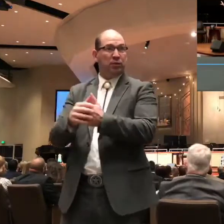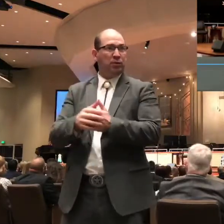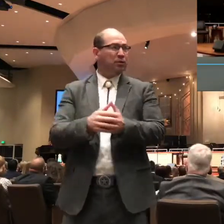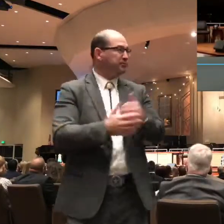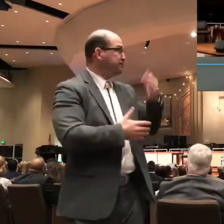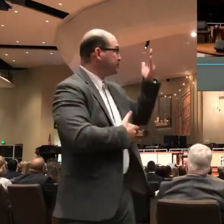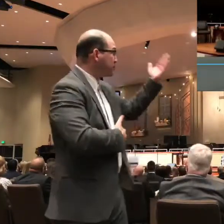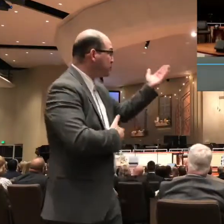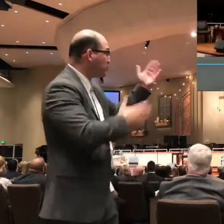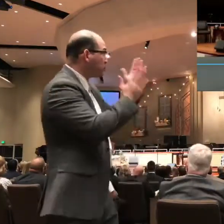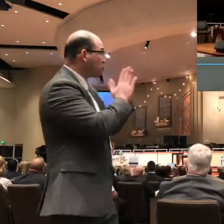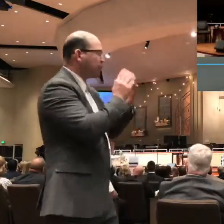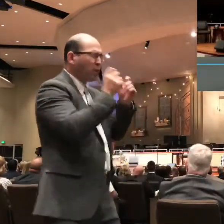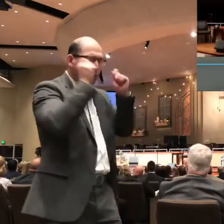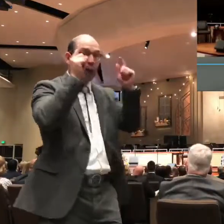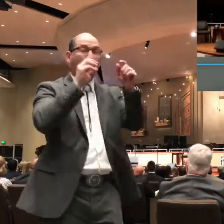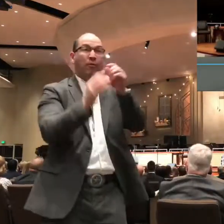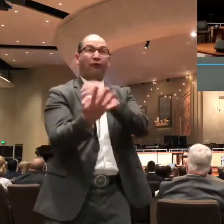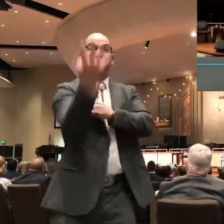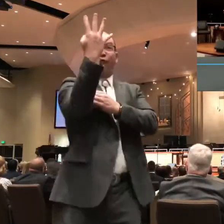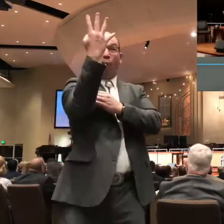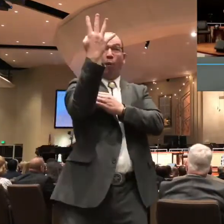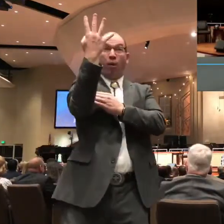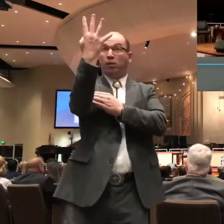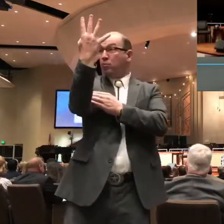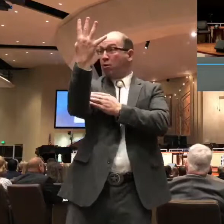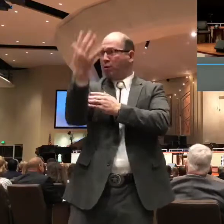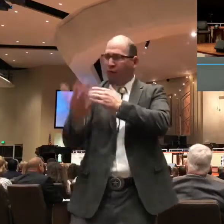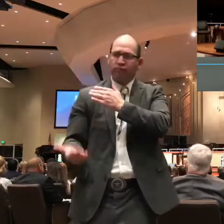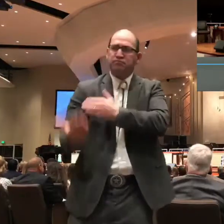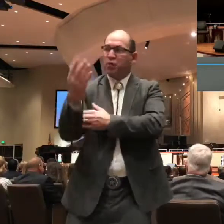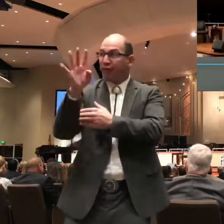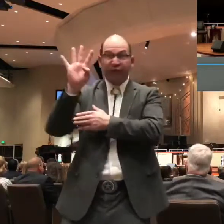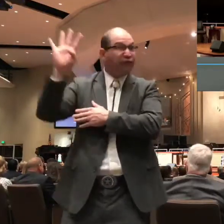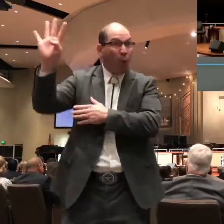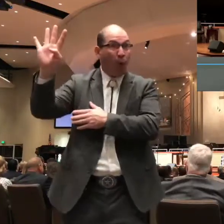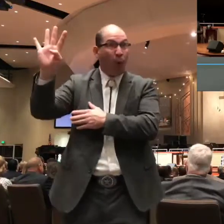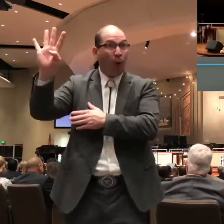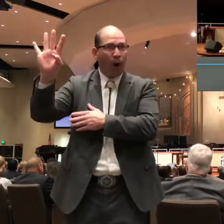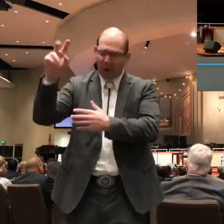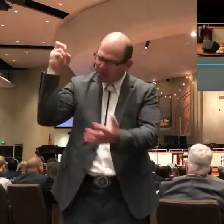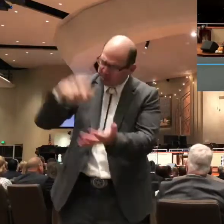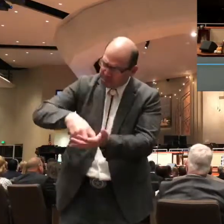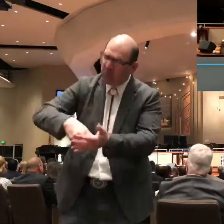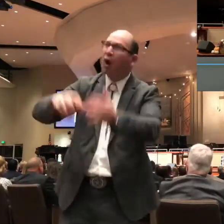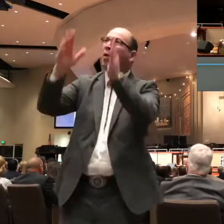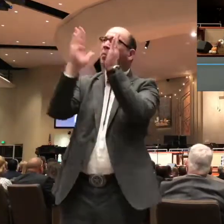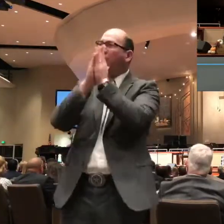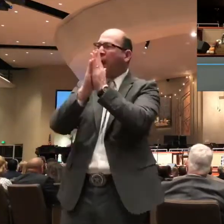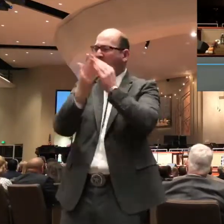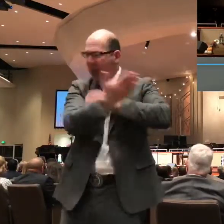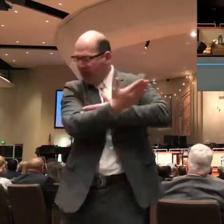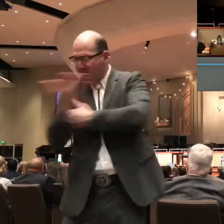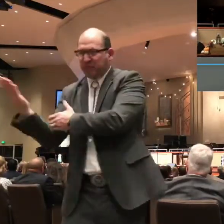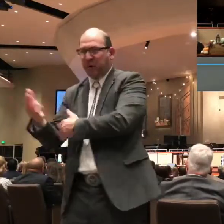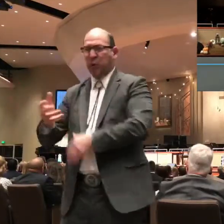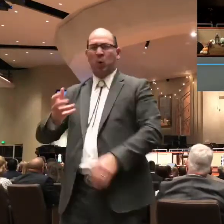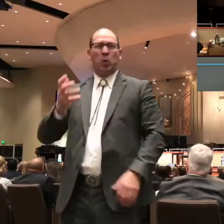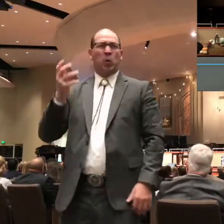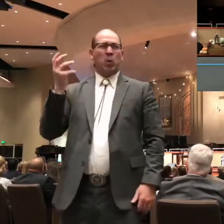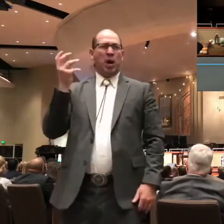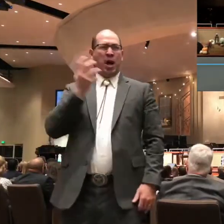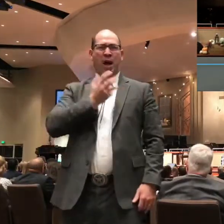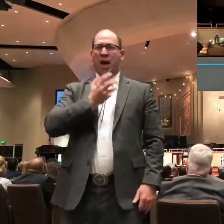where he got up every morning at 4 o'clock and got on his knees and got alone with God. I've seen his pulpit, I've seen his desk, I've seen the chart of